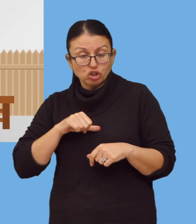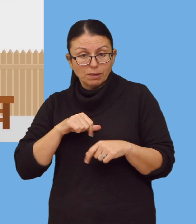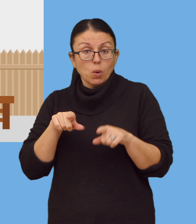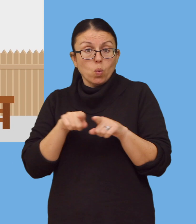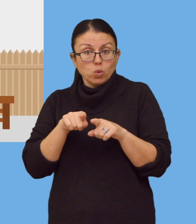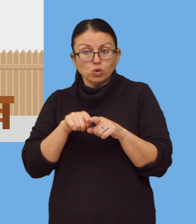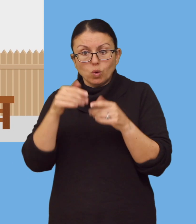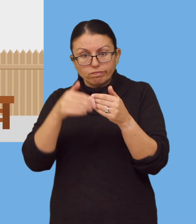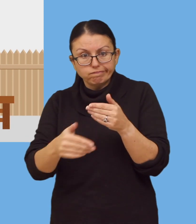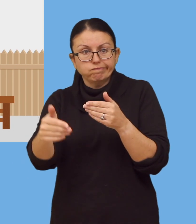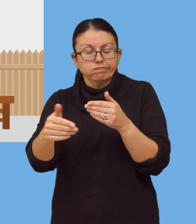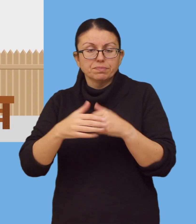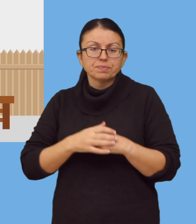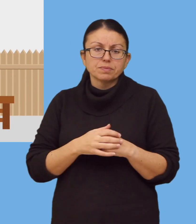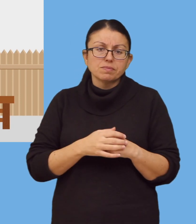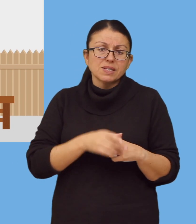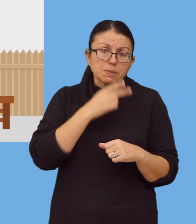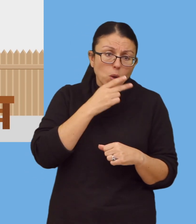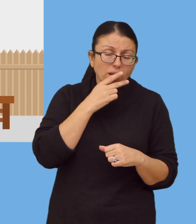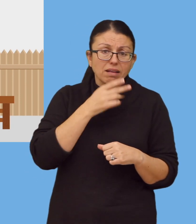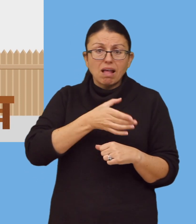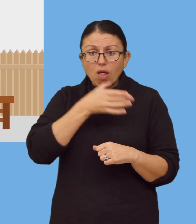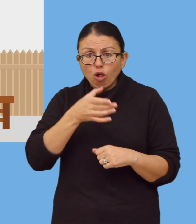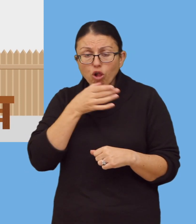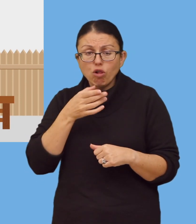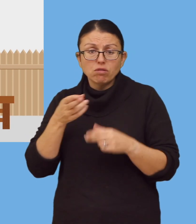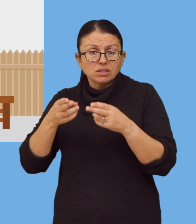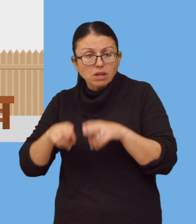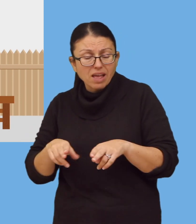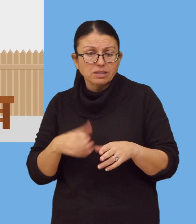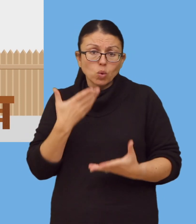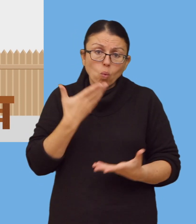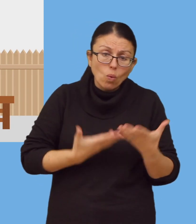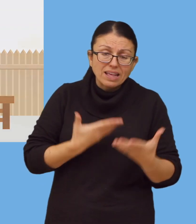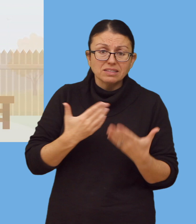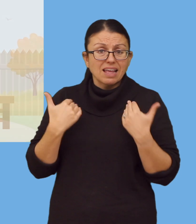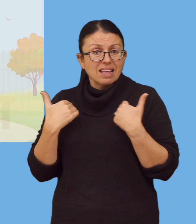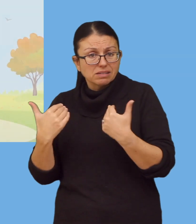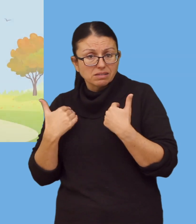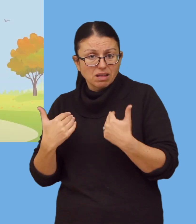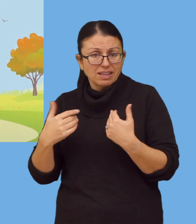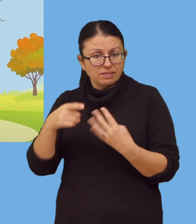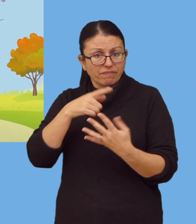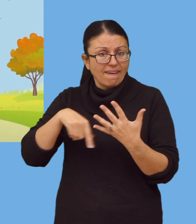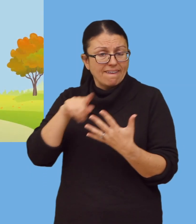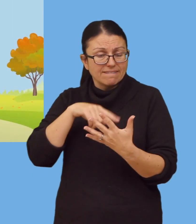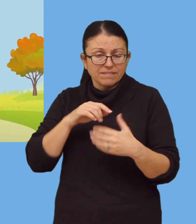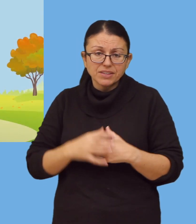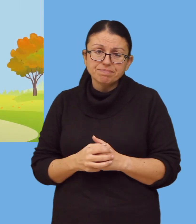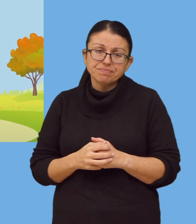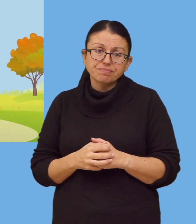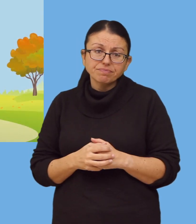chest infections, help your wounds heal quicker, and shorten your hospital stay. Your heart and lungs have to